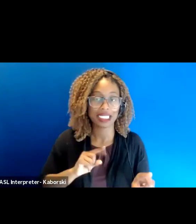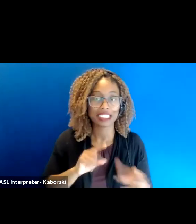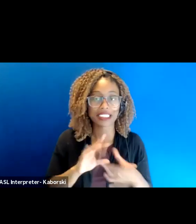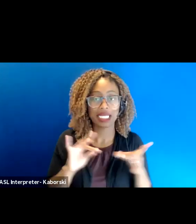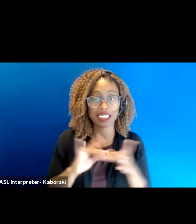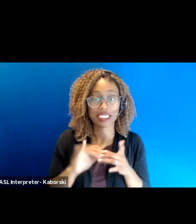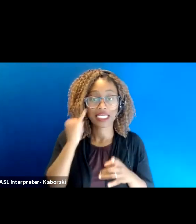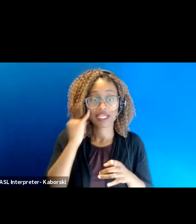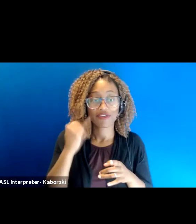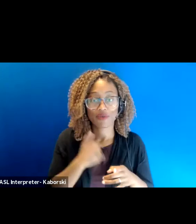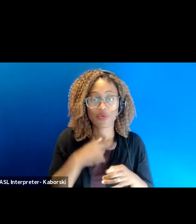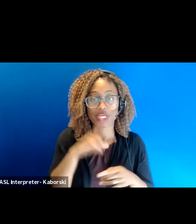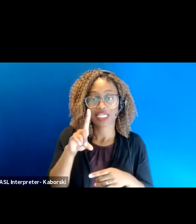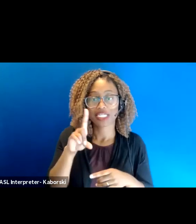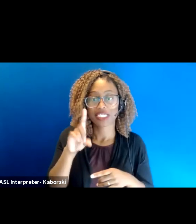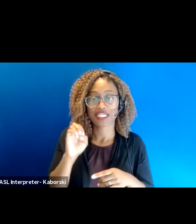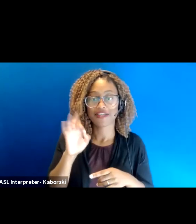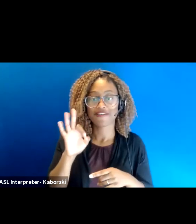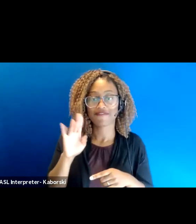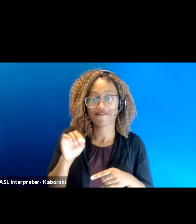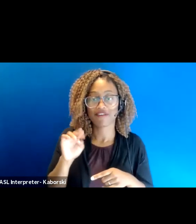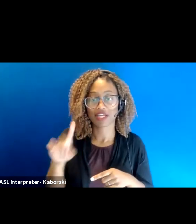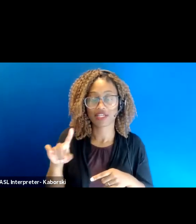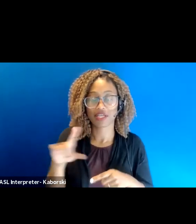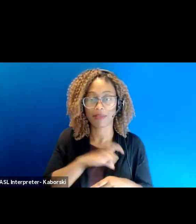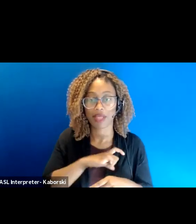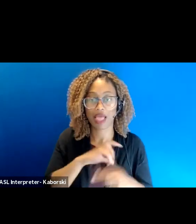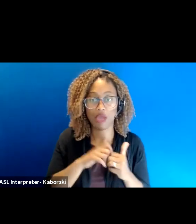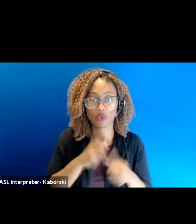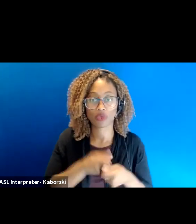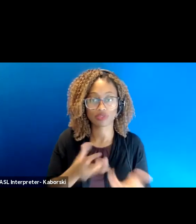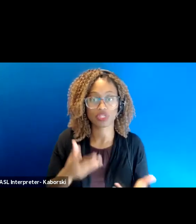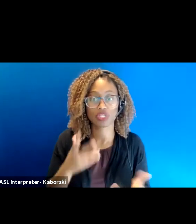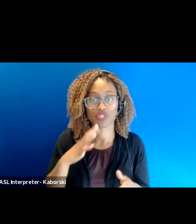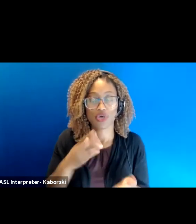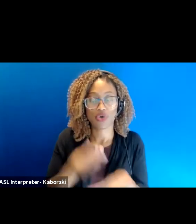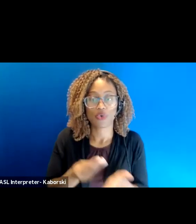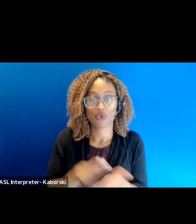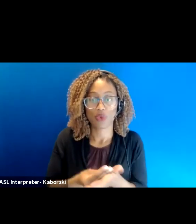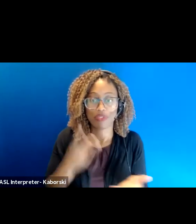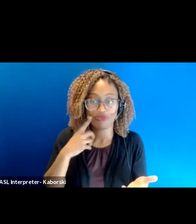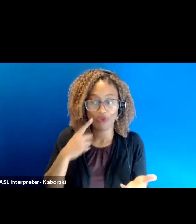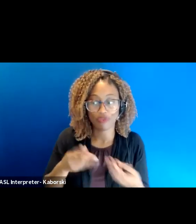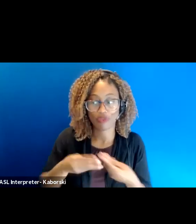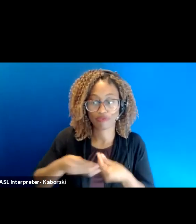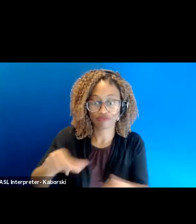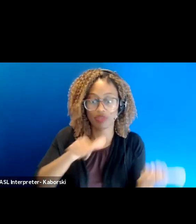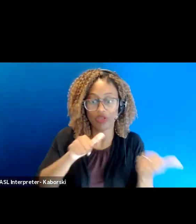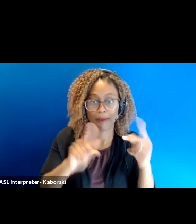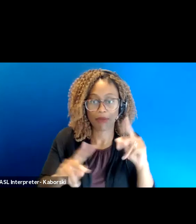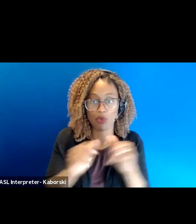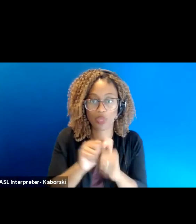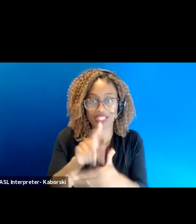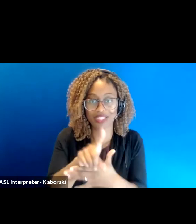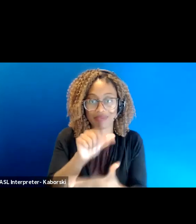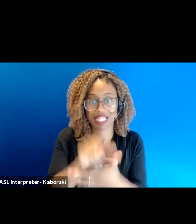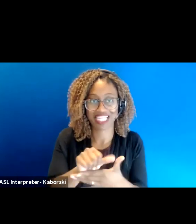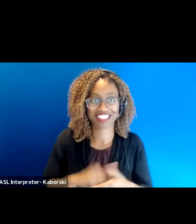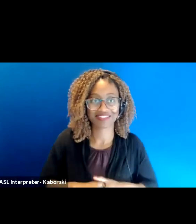we defund the police, how can we distribute the wealth to resources for people with disabilities?